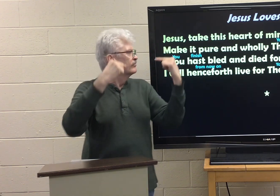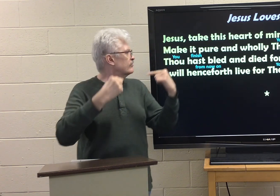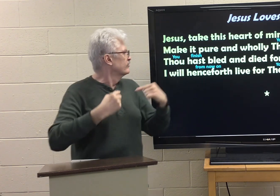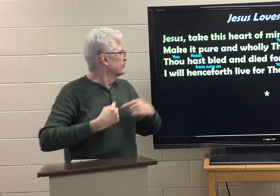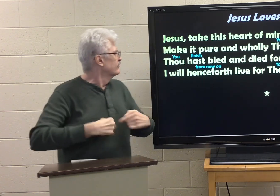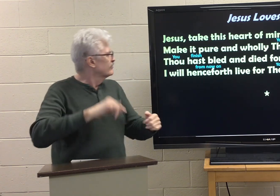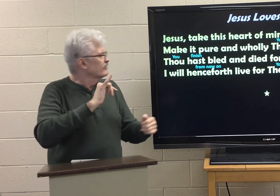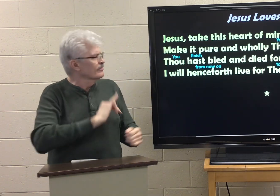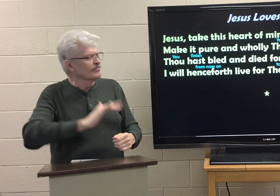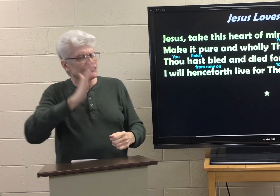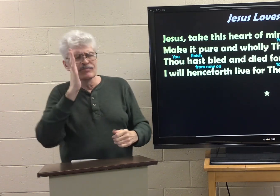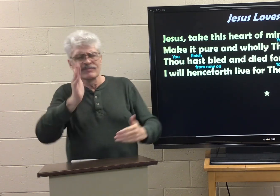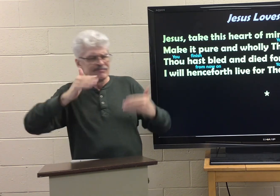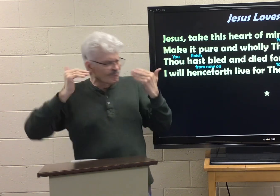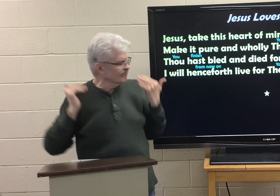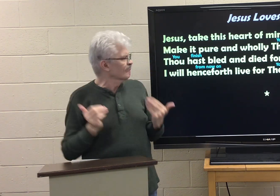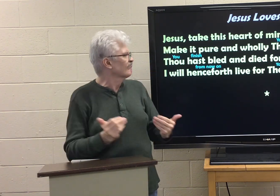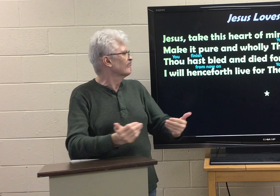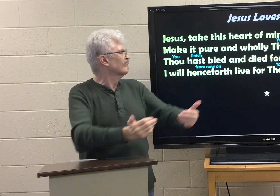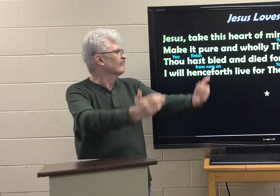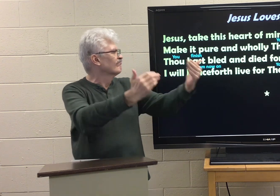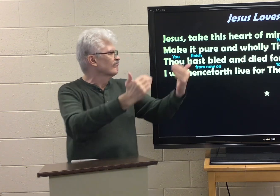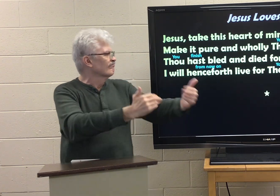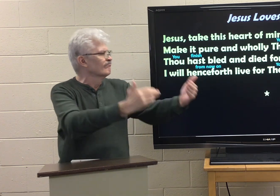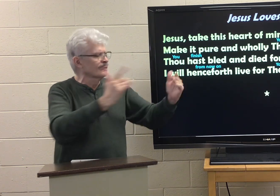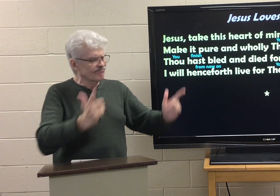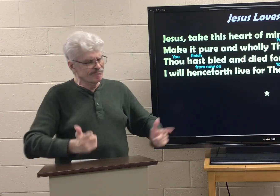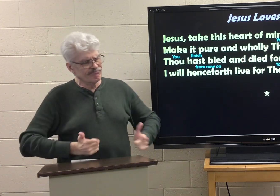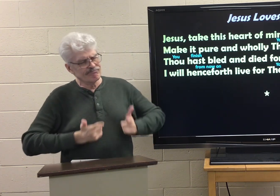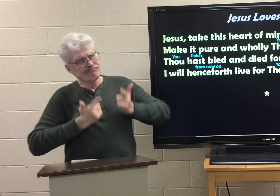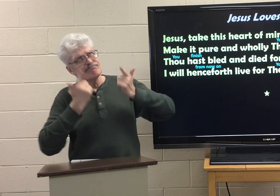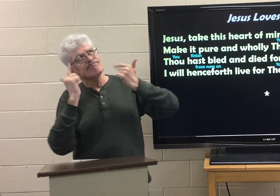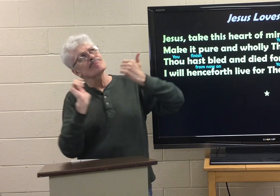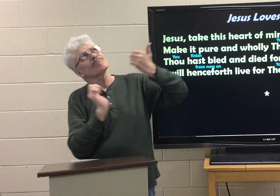me. I will henceforth live for thee.